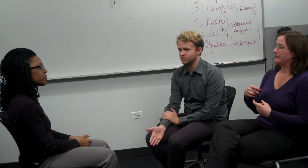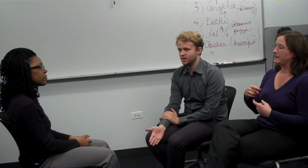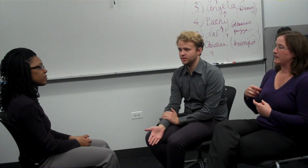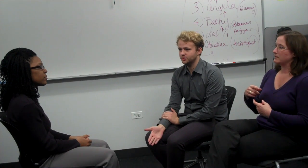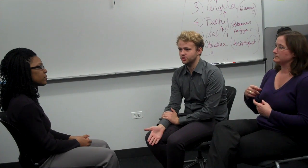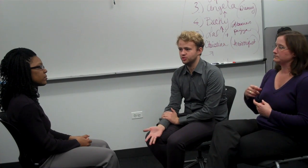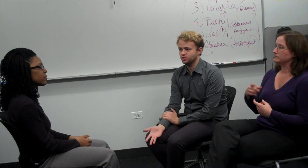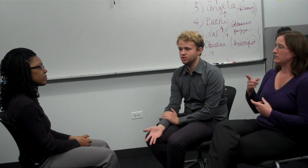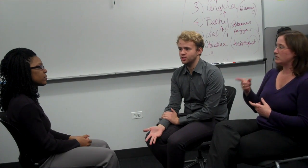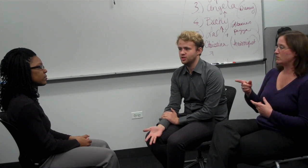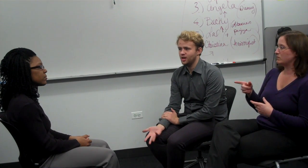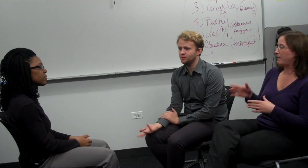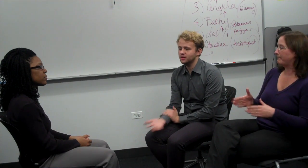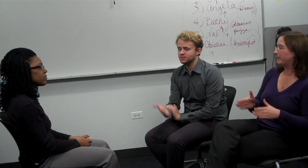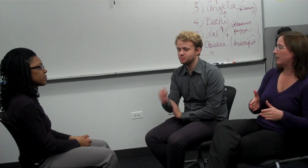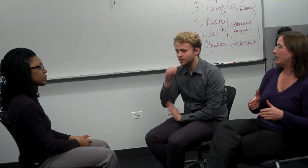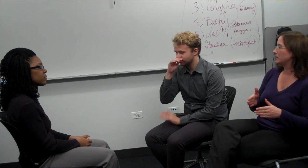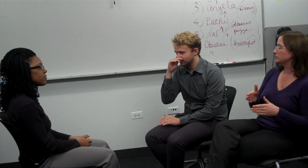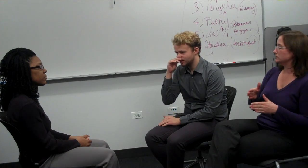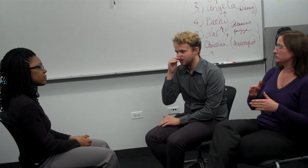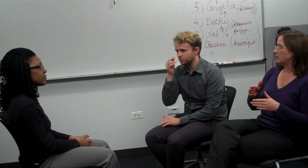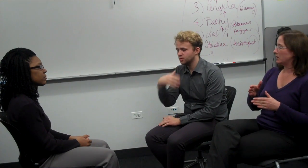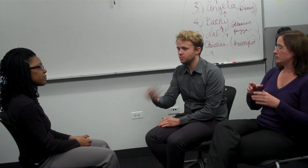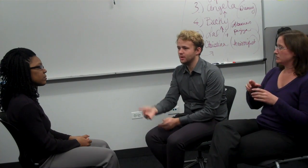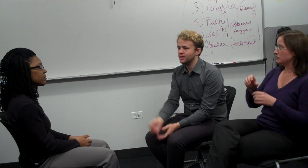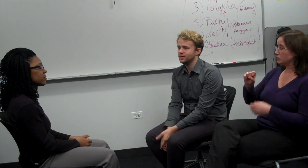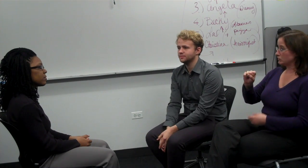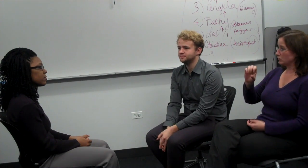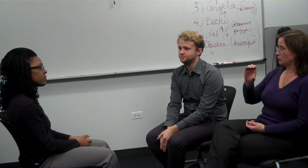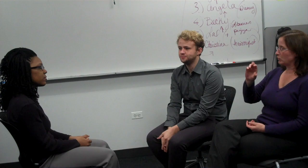sign language, what is the process that you would go by that?